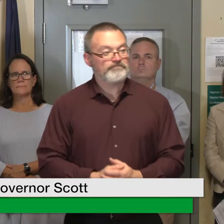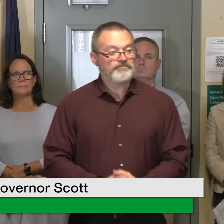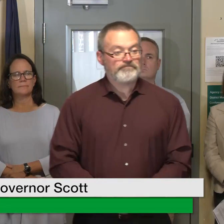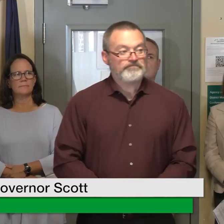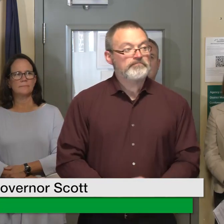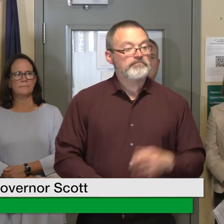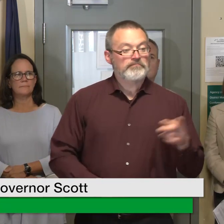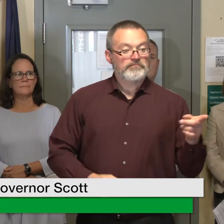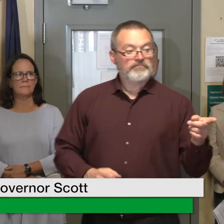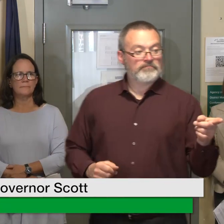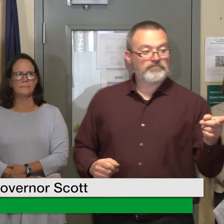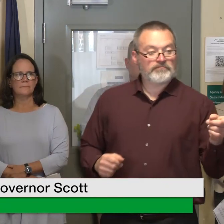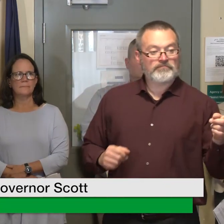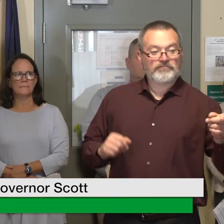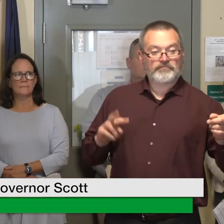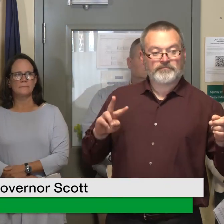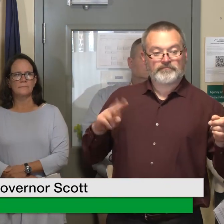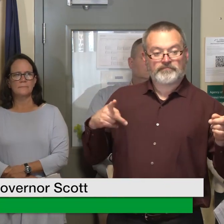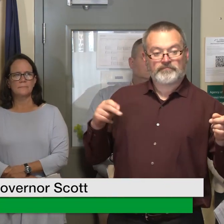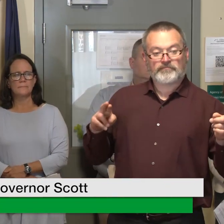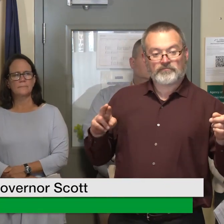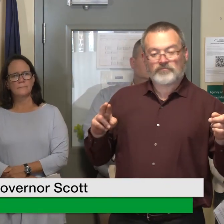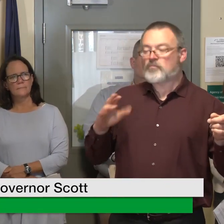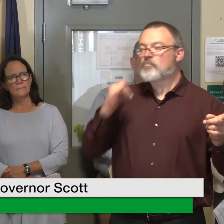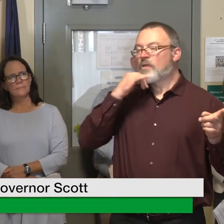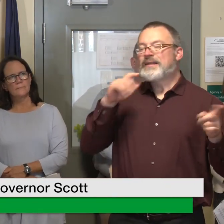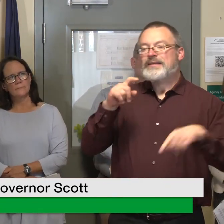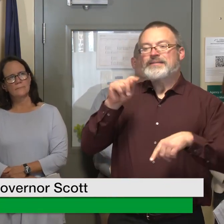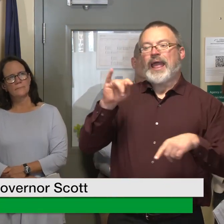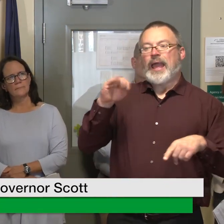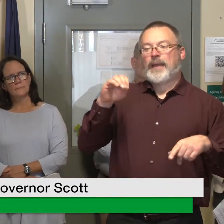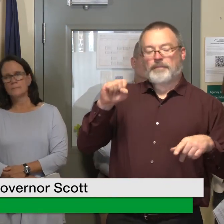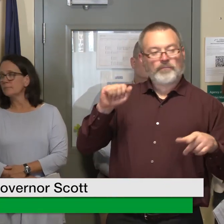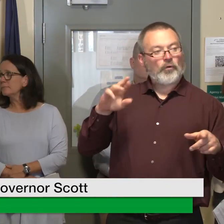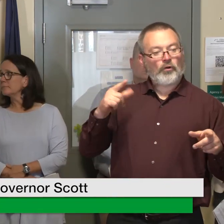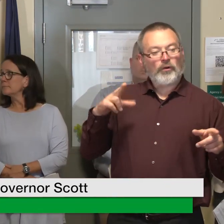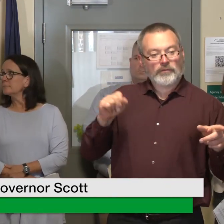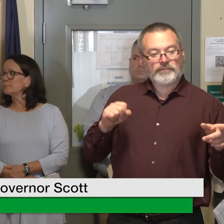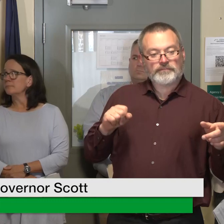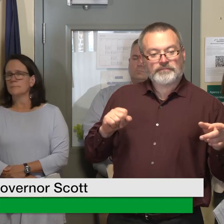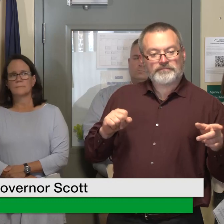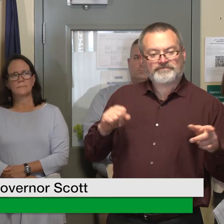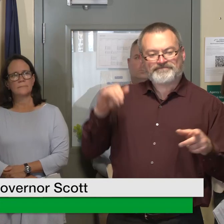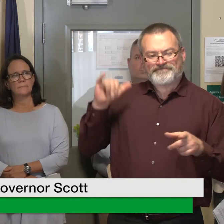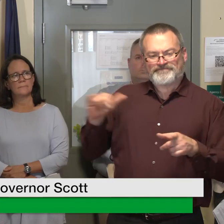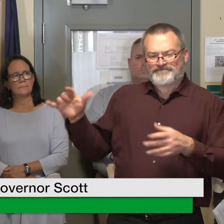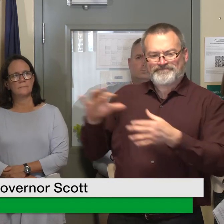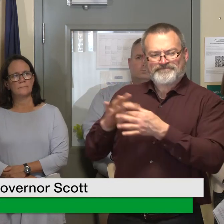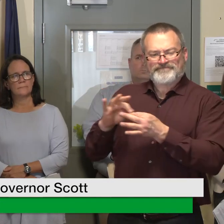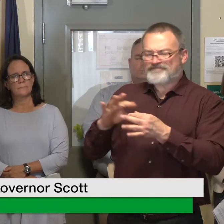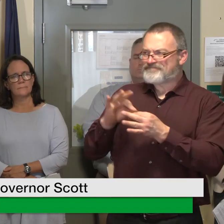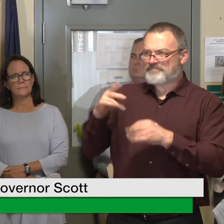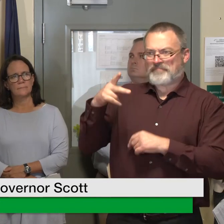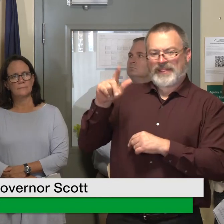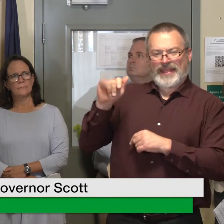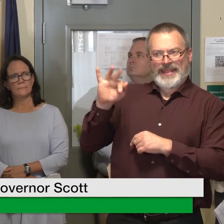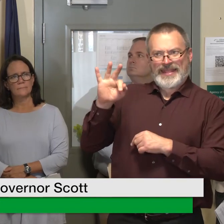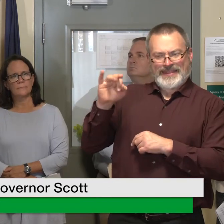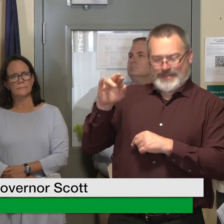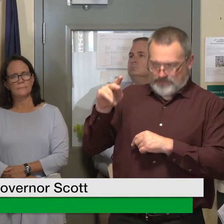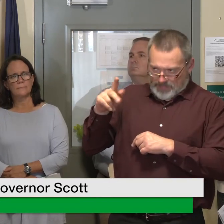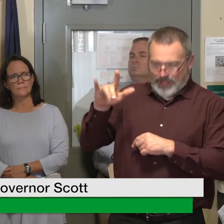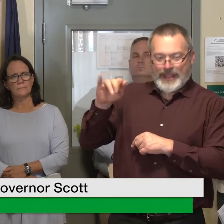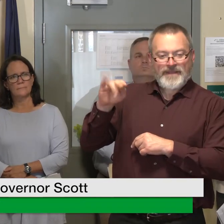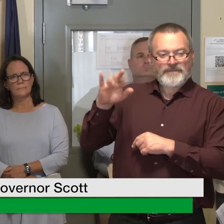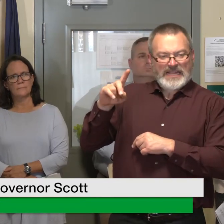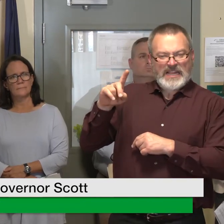This is probably for Secretary Flynn. I know the state's been watching a section of Route 2 in Plainfield, the landslide that's been getting bigger.